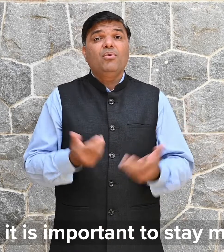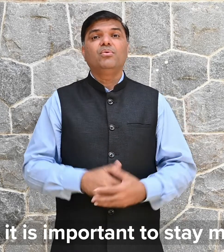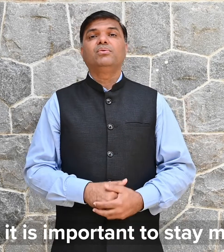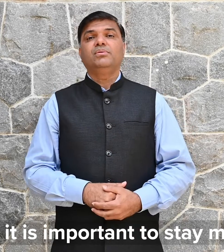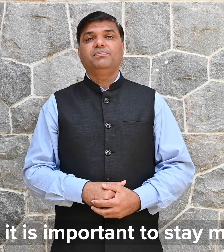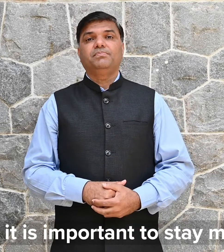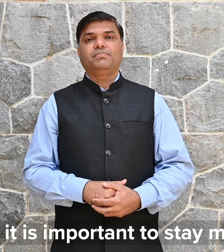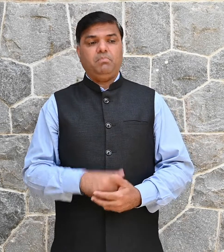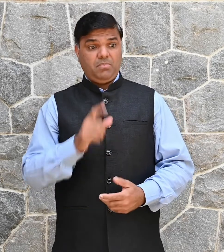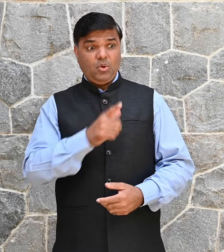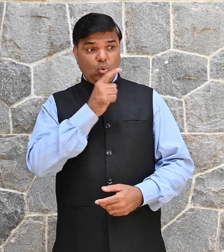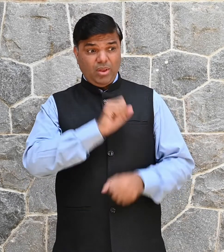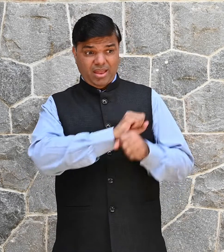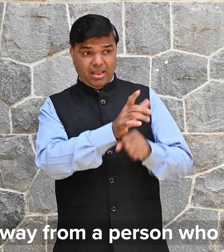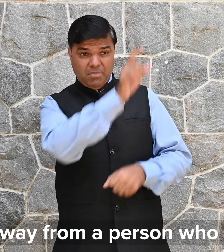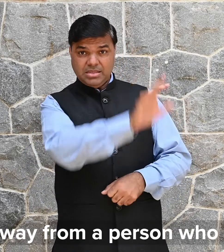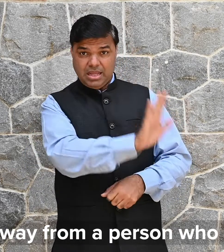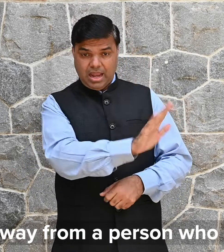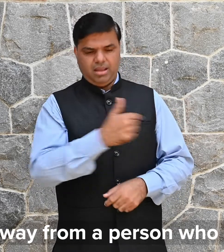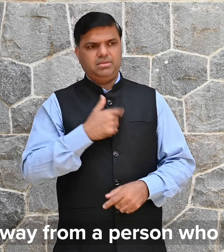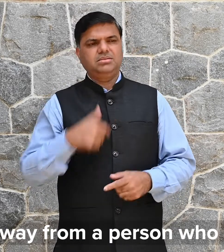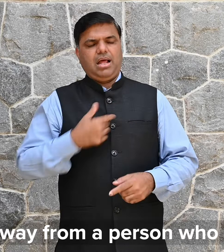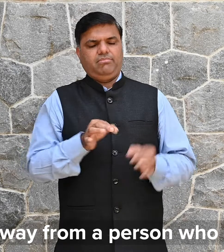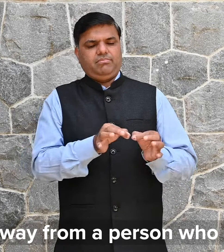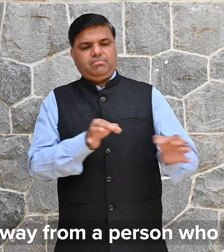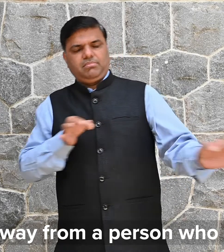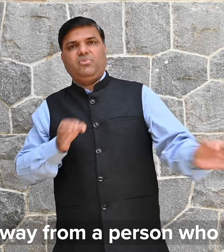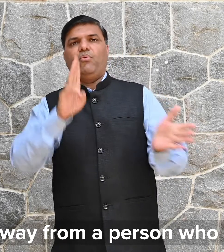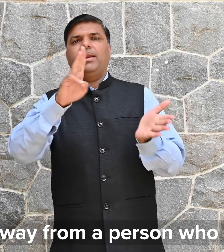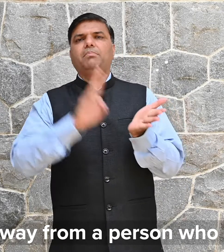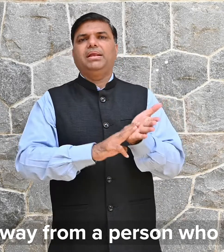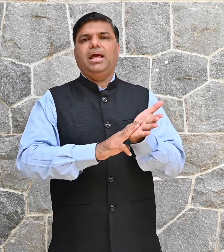important to stay more than 1 meter away from a person who is sick.